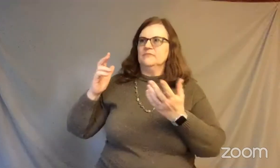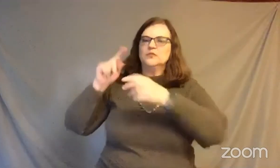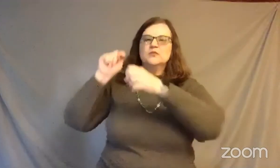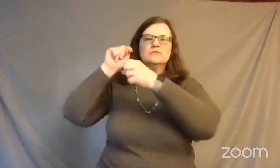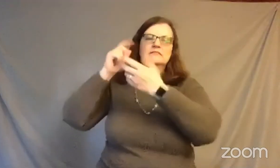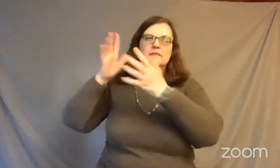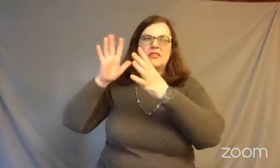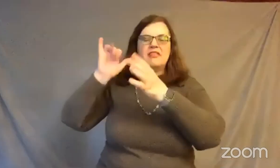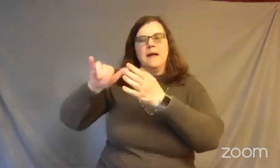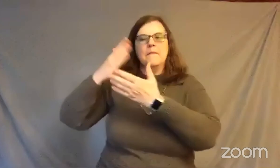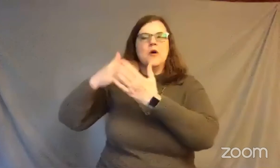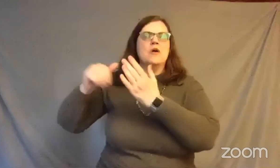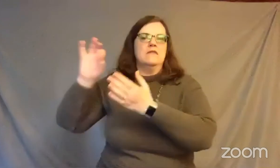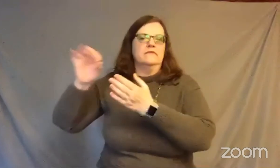related.